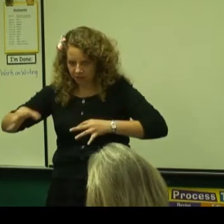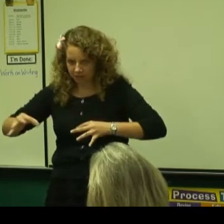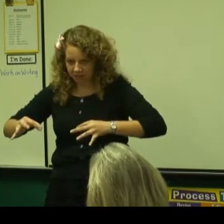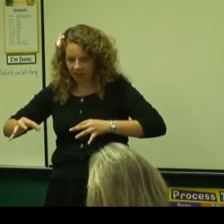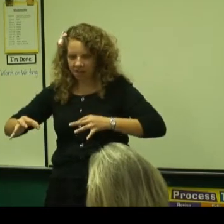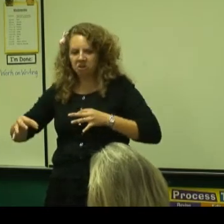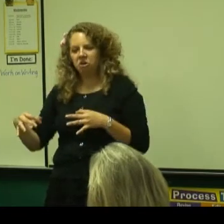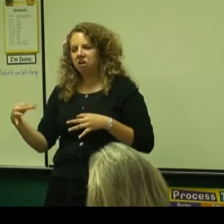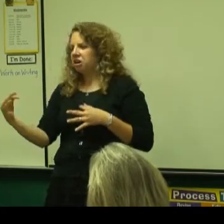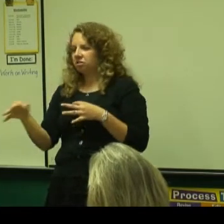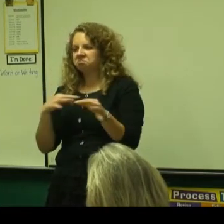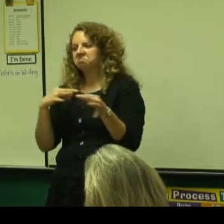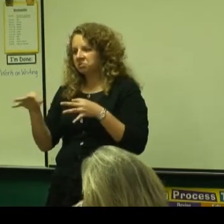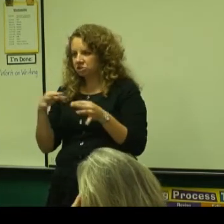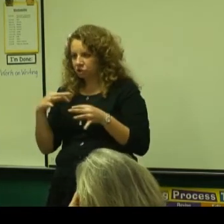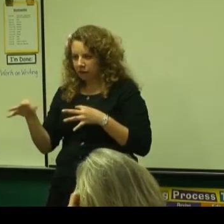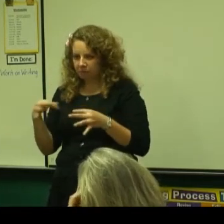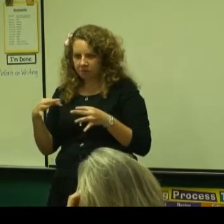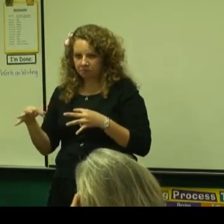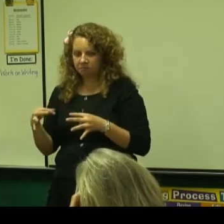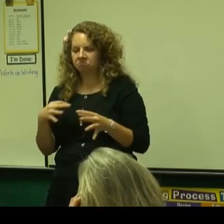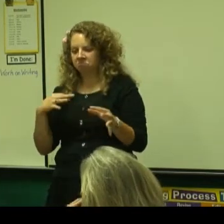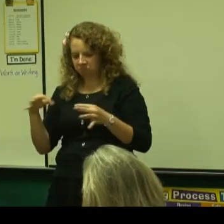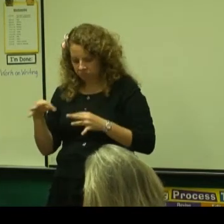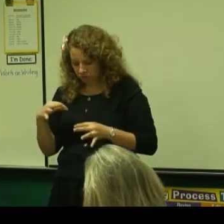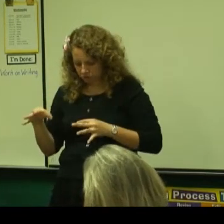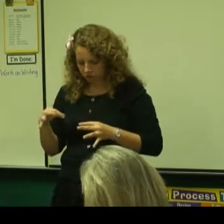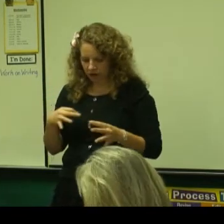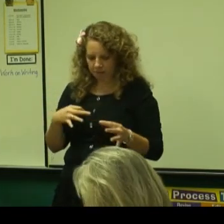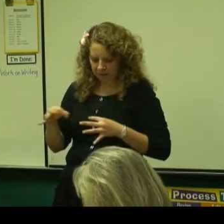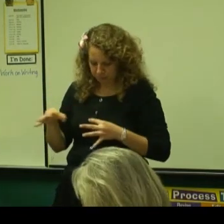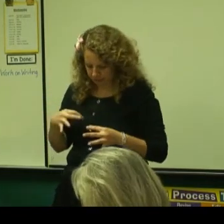like that. Or, oh, describe it. Describe, explain.